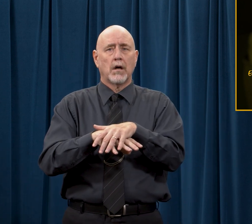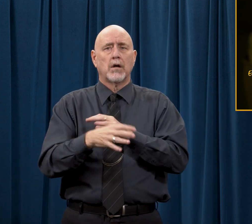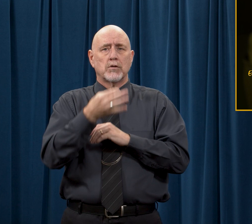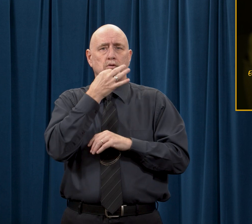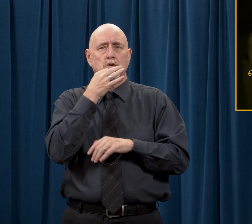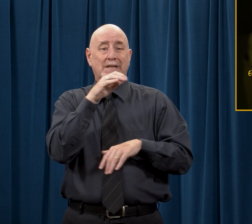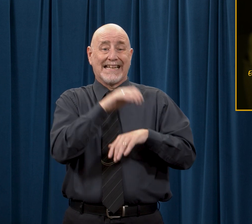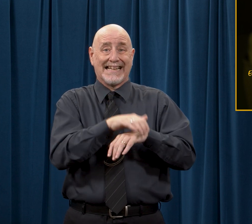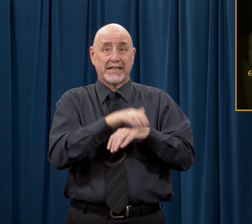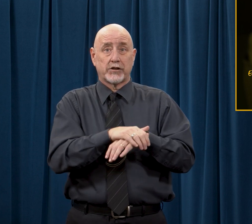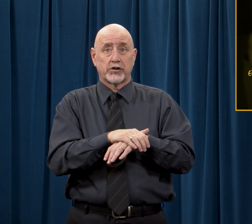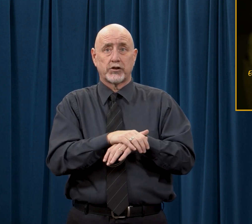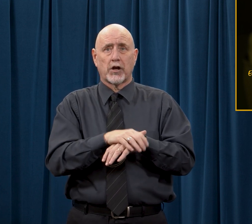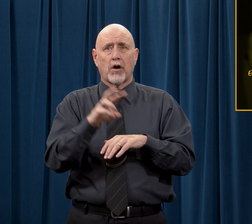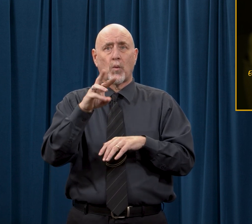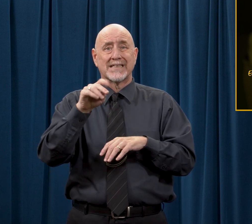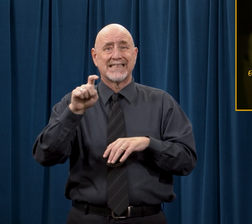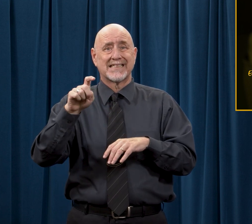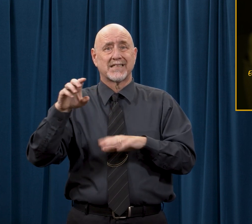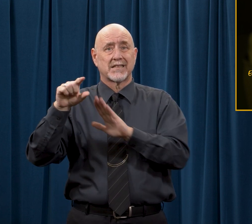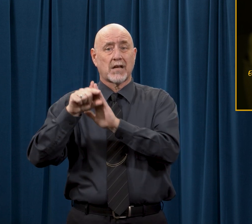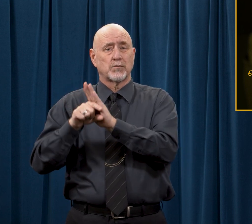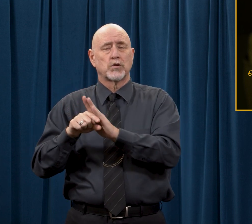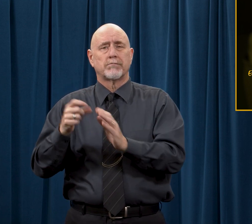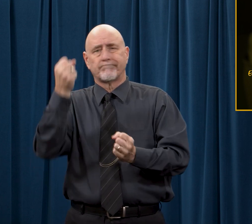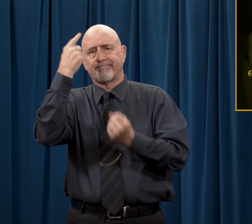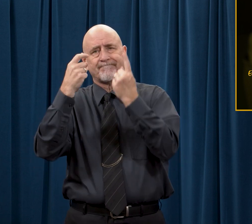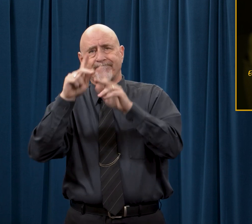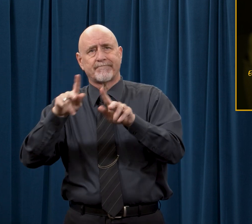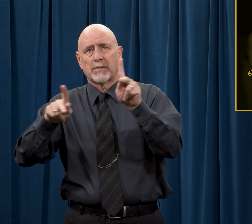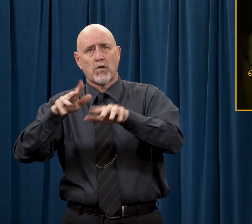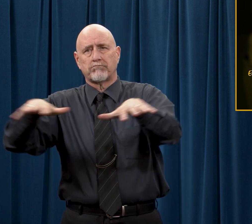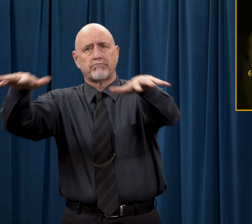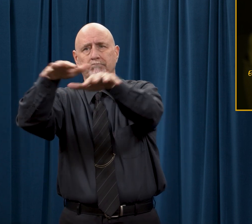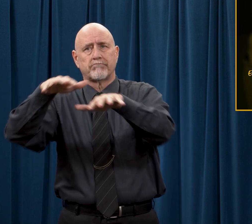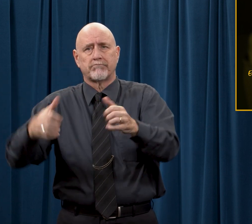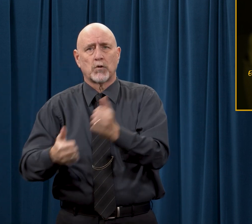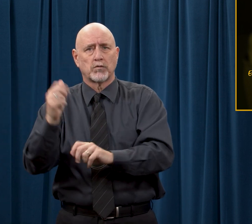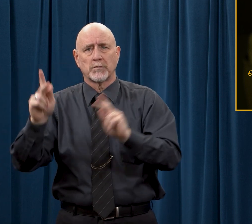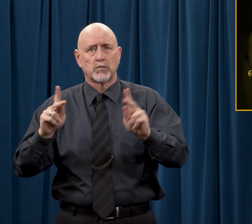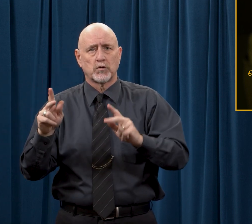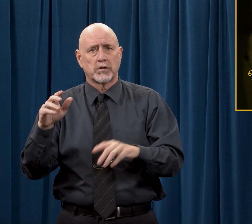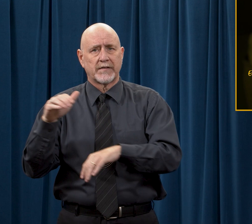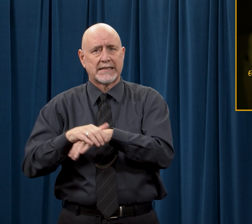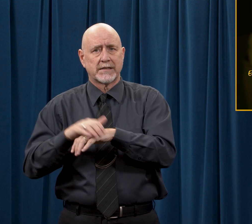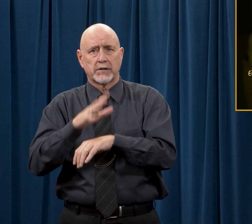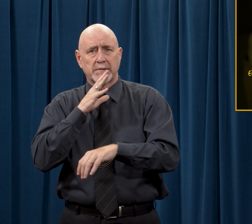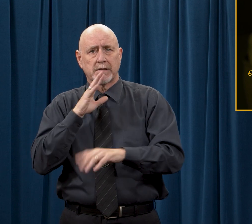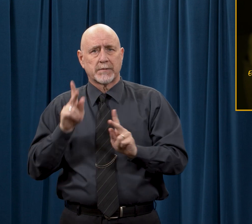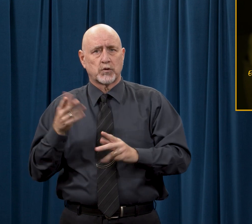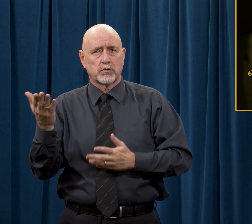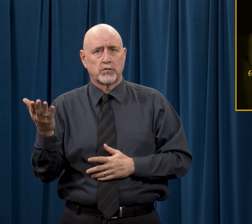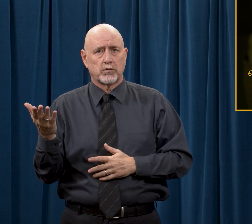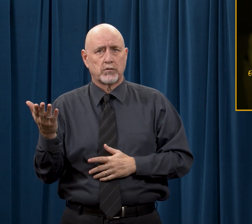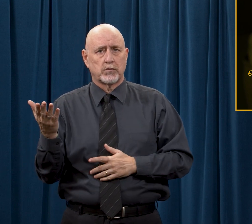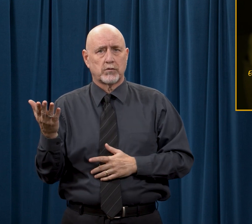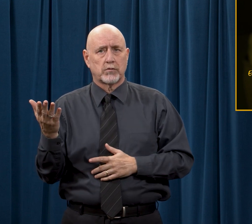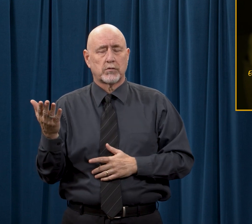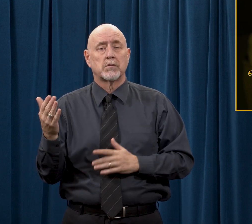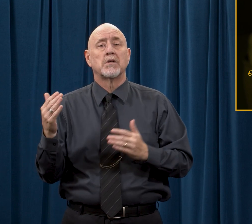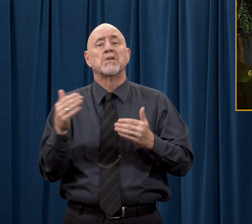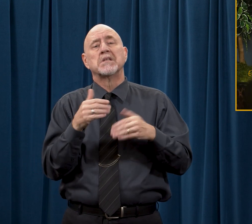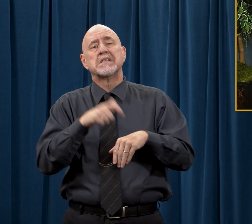before long, the English of the Wessex Gospels was unintelligible to the masses of English